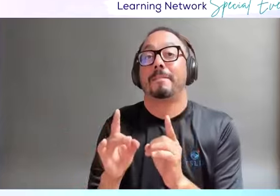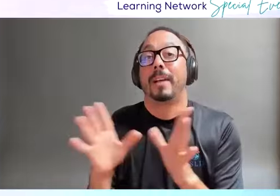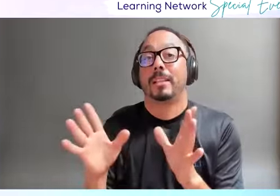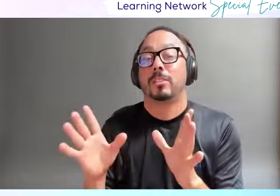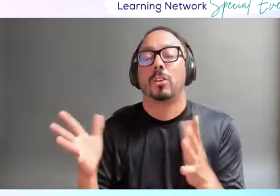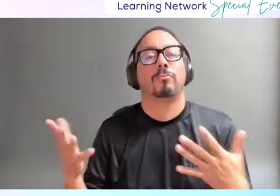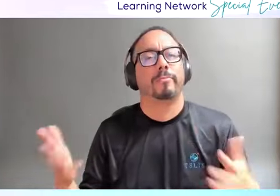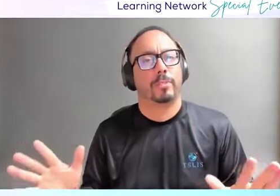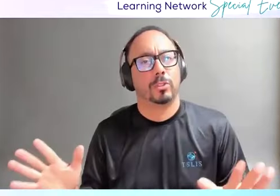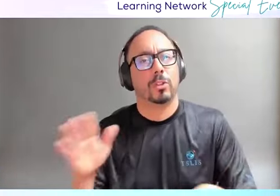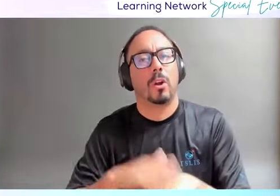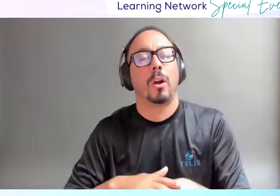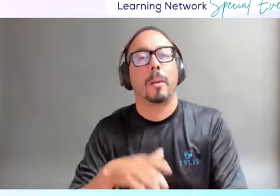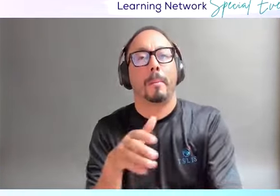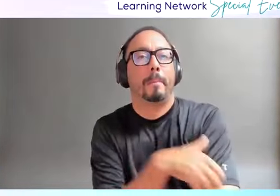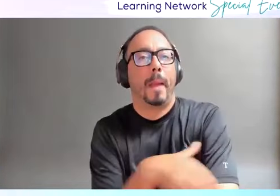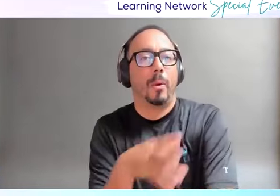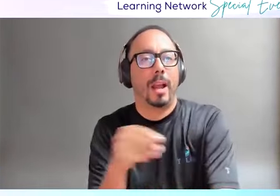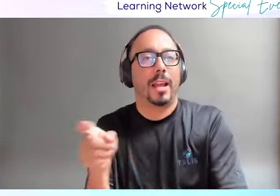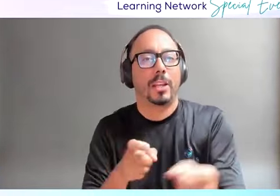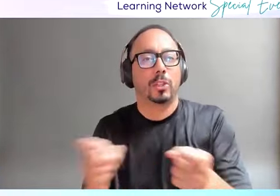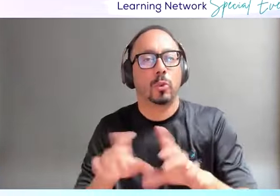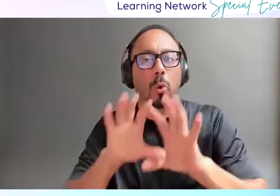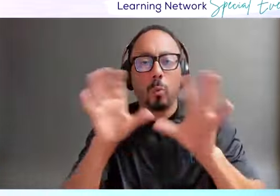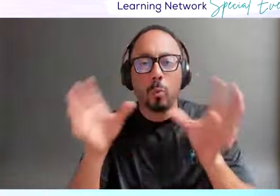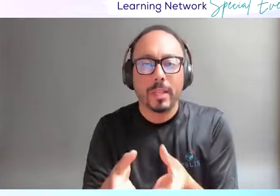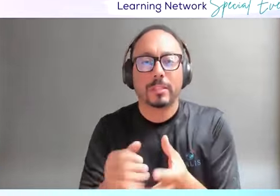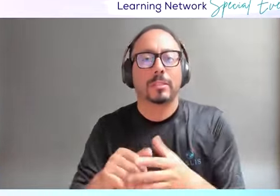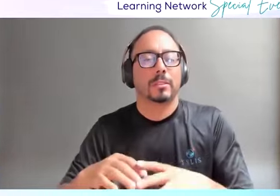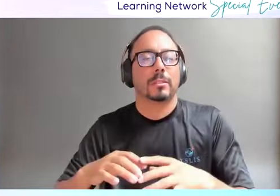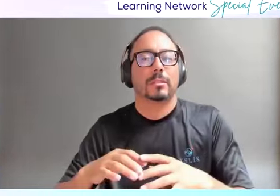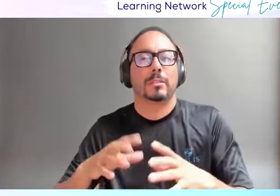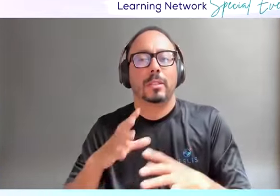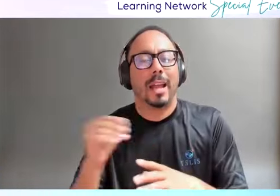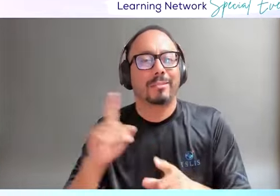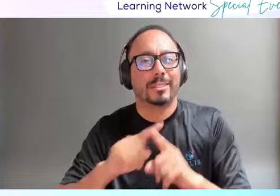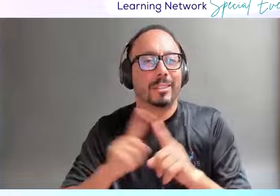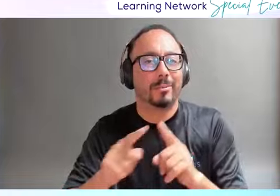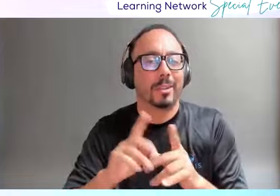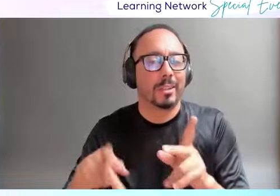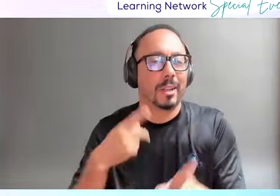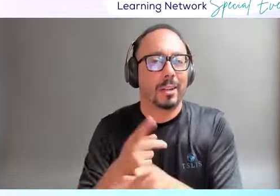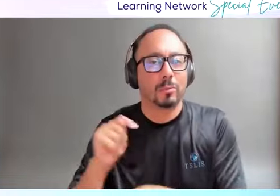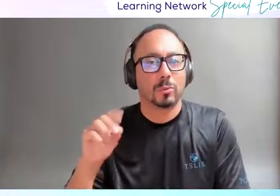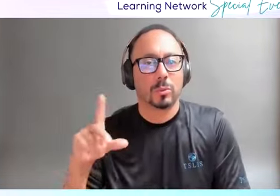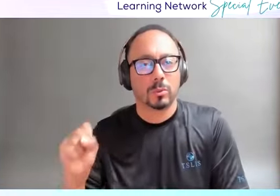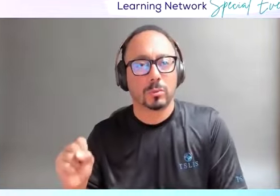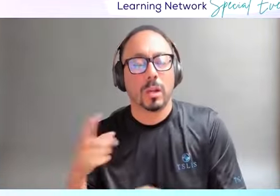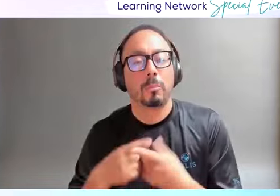and control wheels and other sorts of tools to try and get a sense for how young women and young men